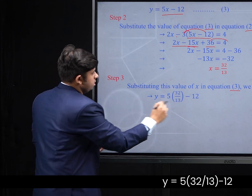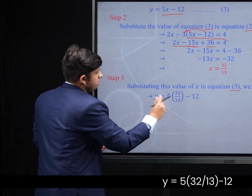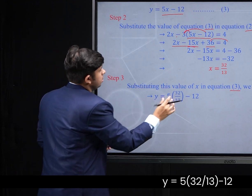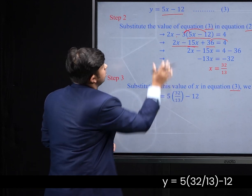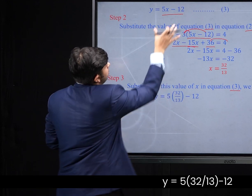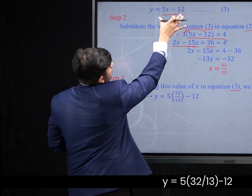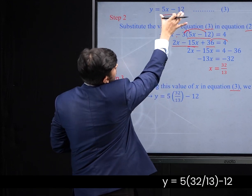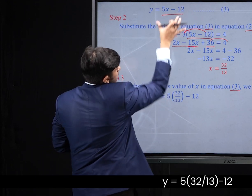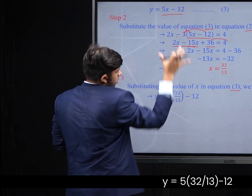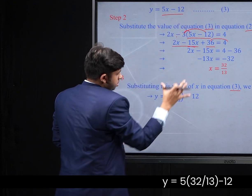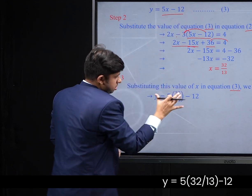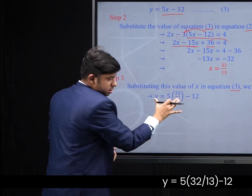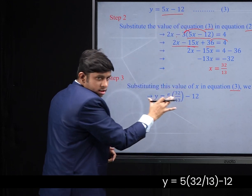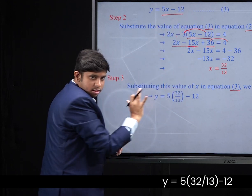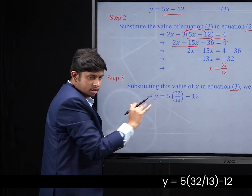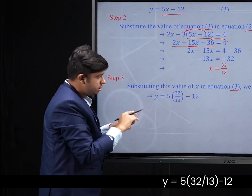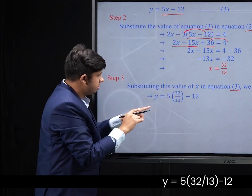13 minus 12.